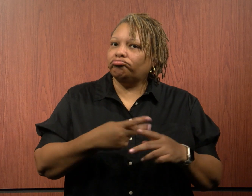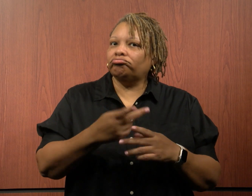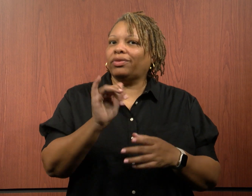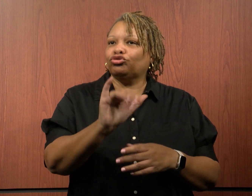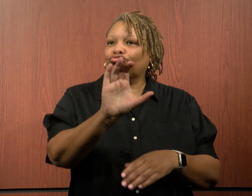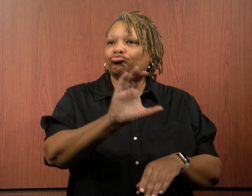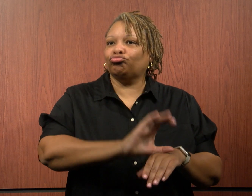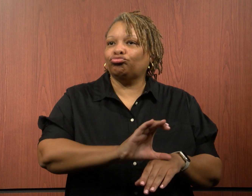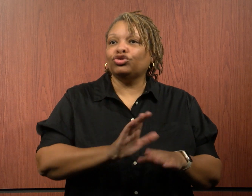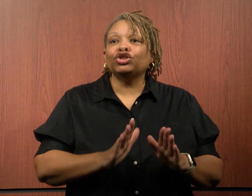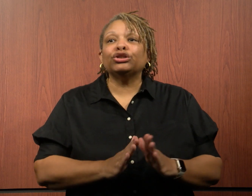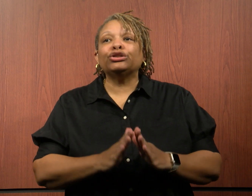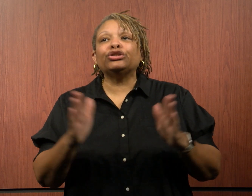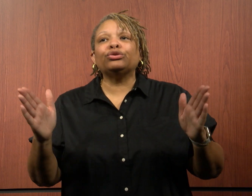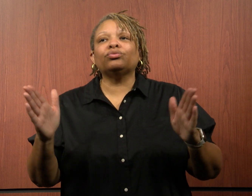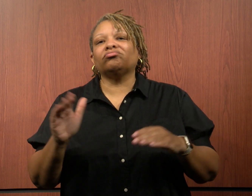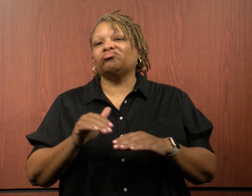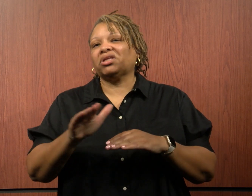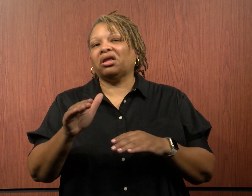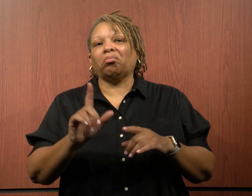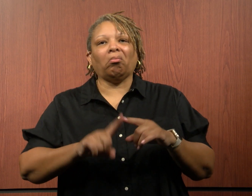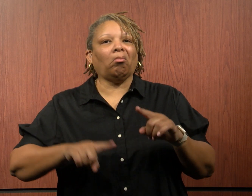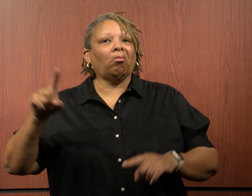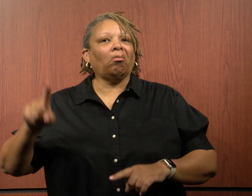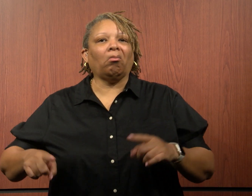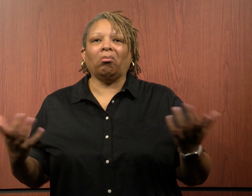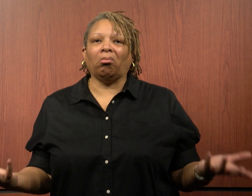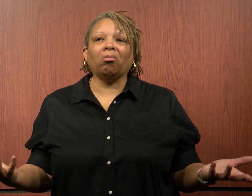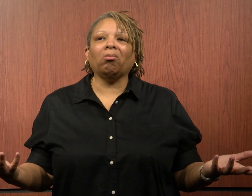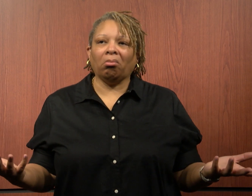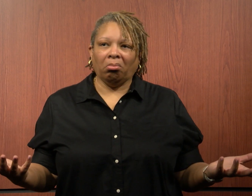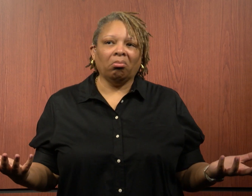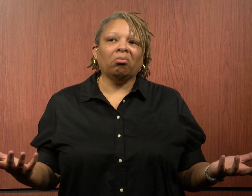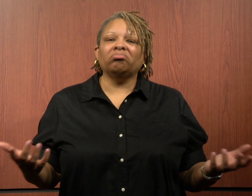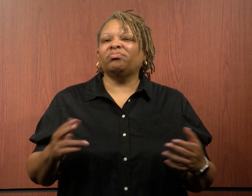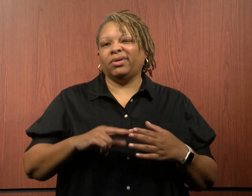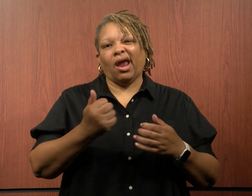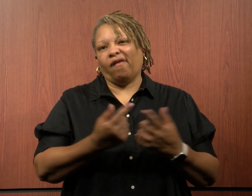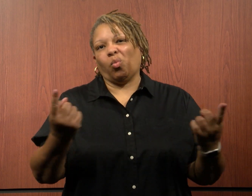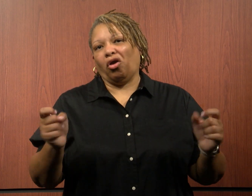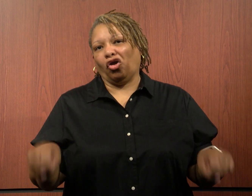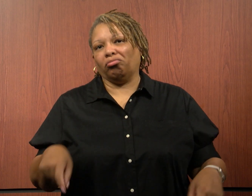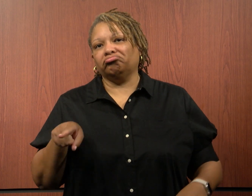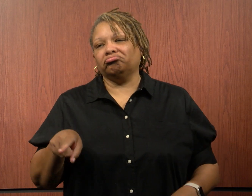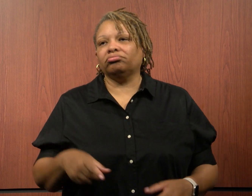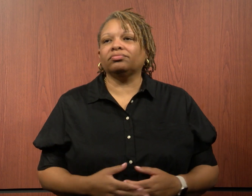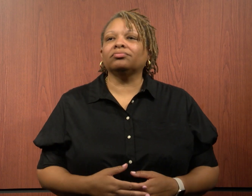the general epistles, for the most part, had a general circulation. There are 8 of them, and they offer